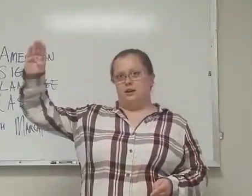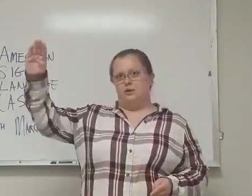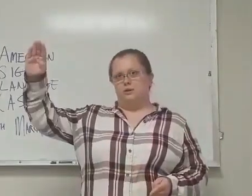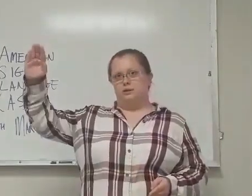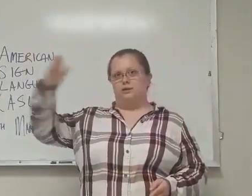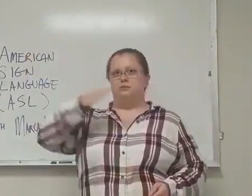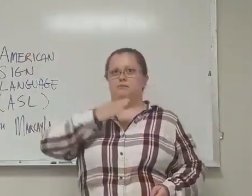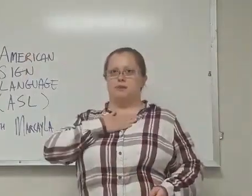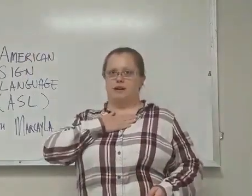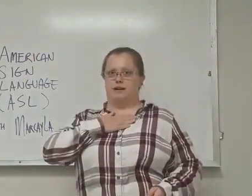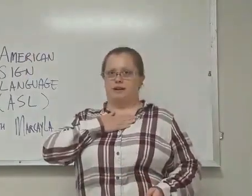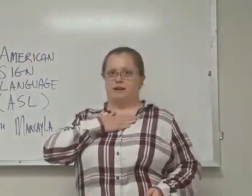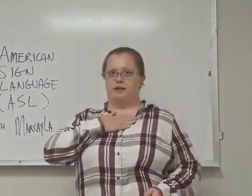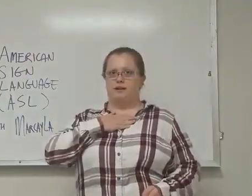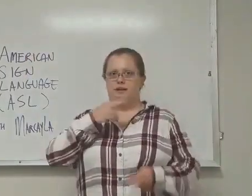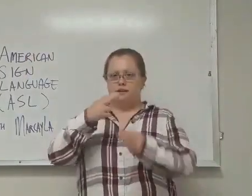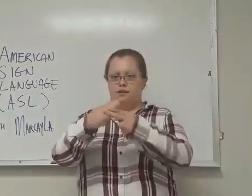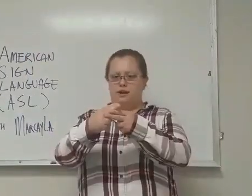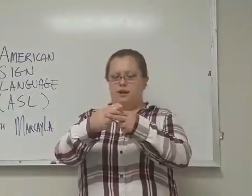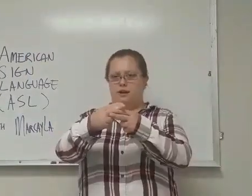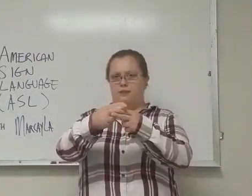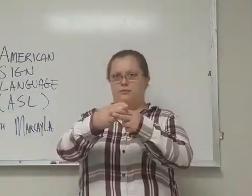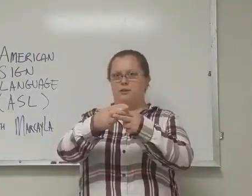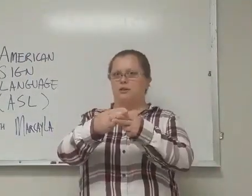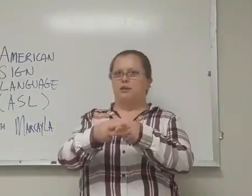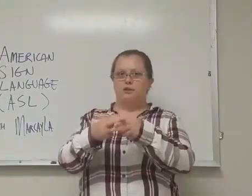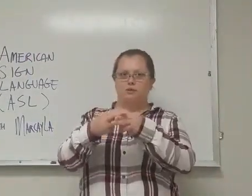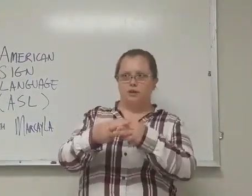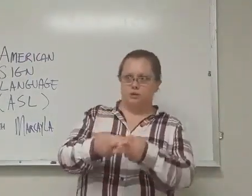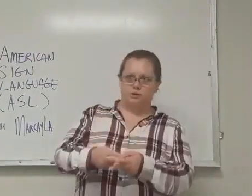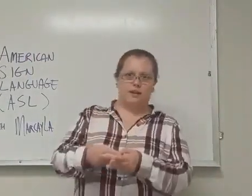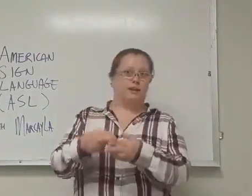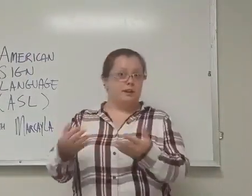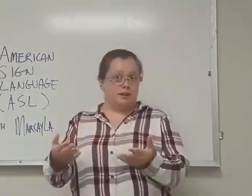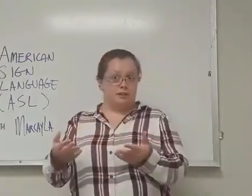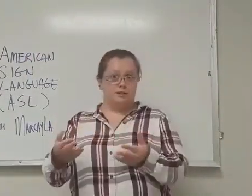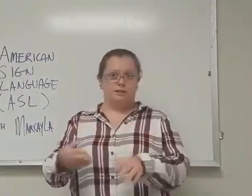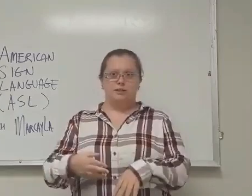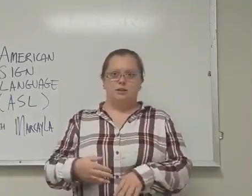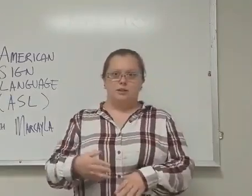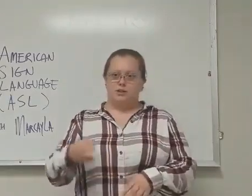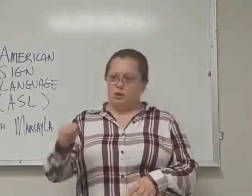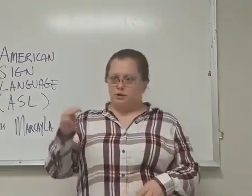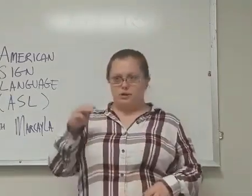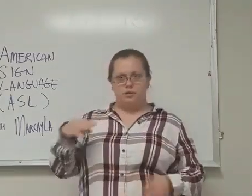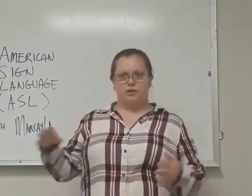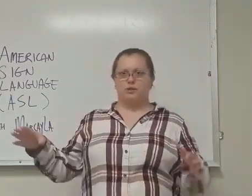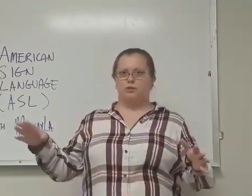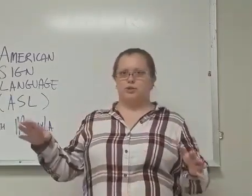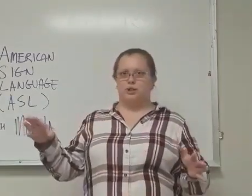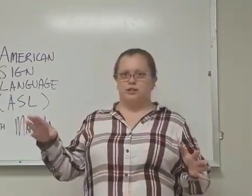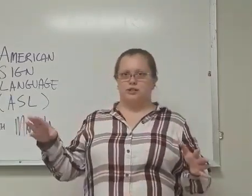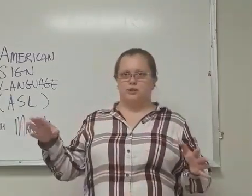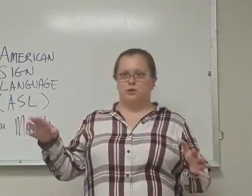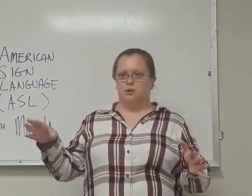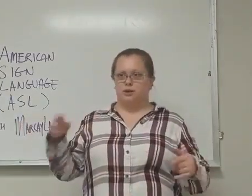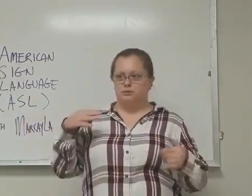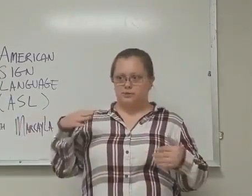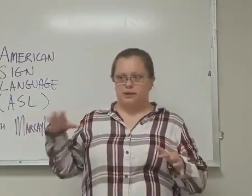hello, my name, and then we don't say is. So and then you would just go straight to spelling